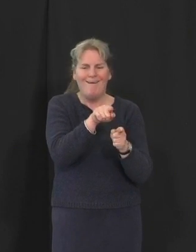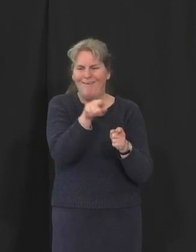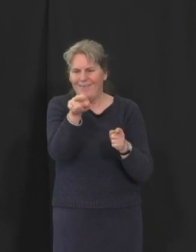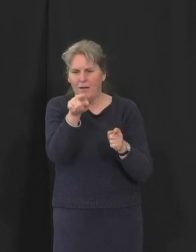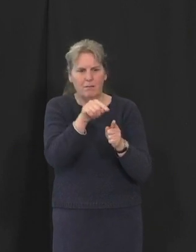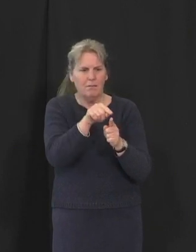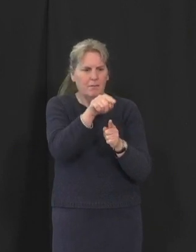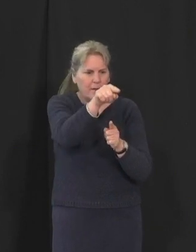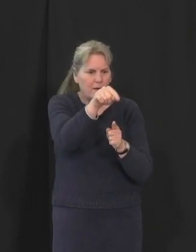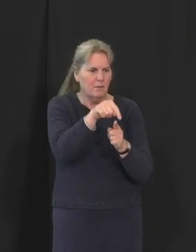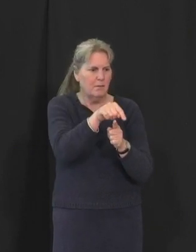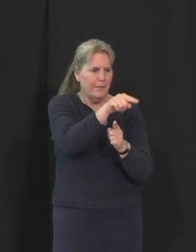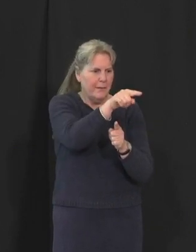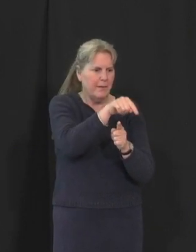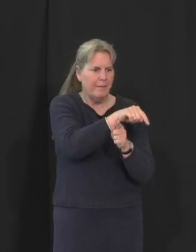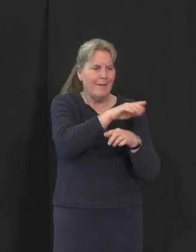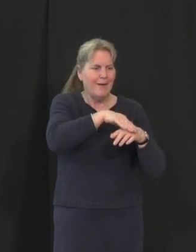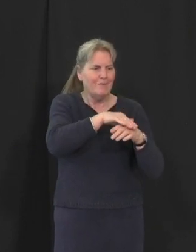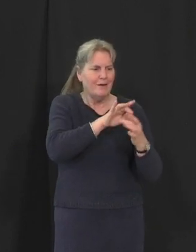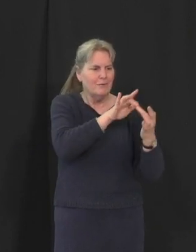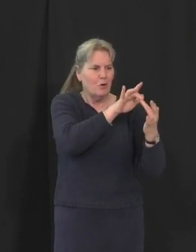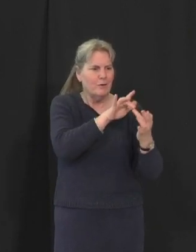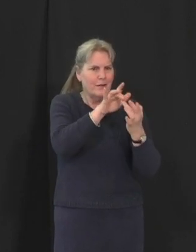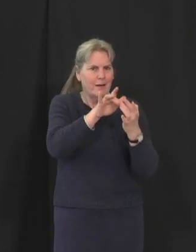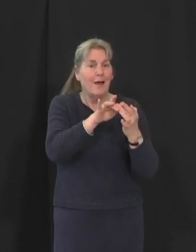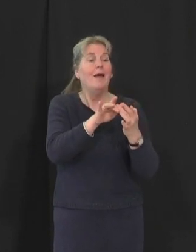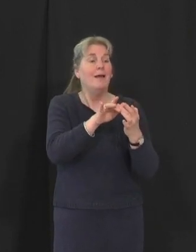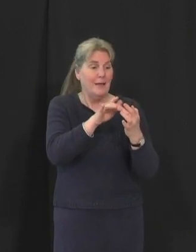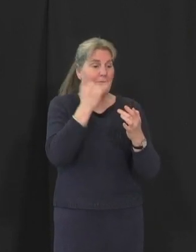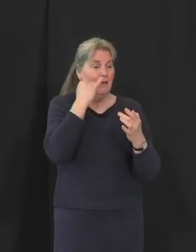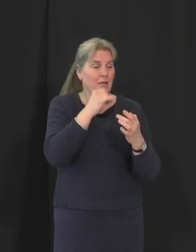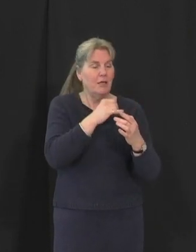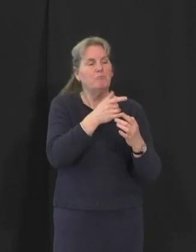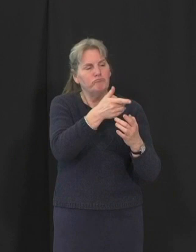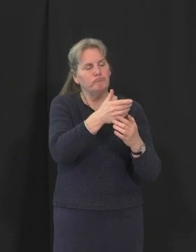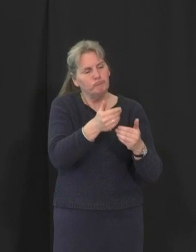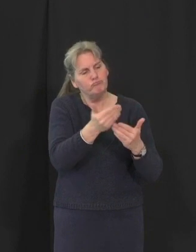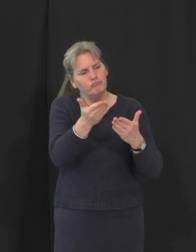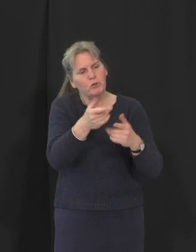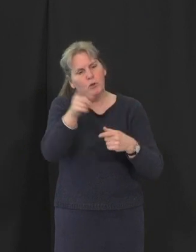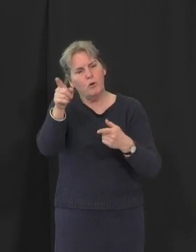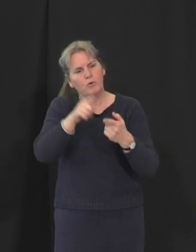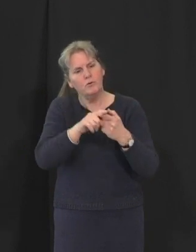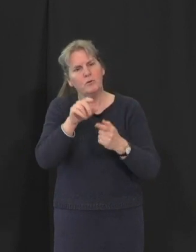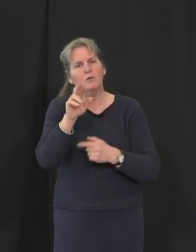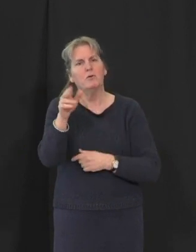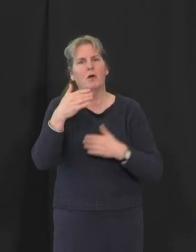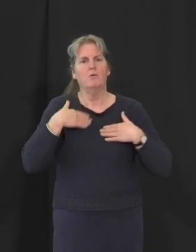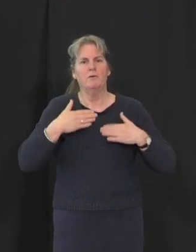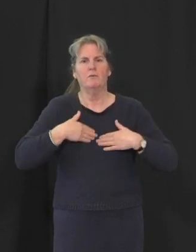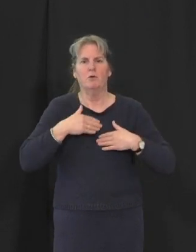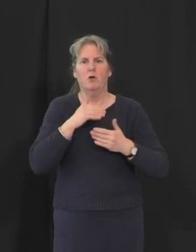directed to or advised to go to the RAC. The hours of the RAC would then be